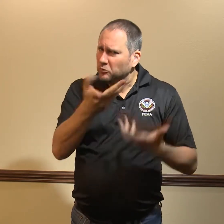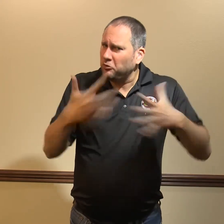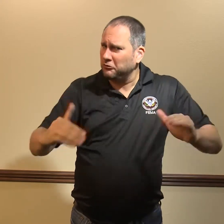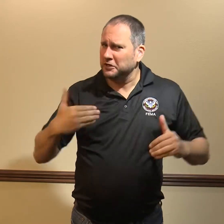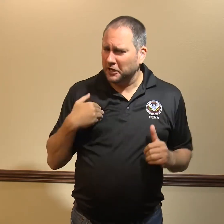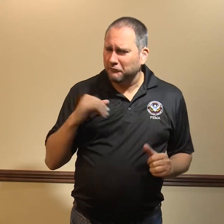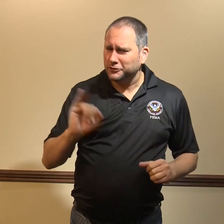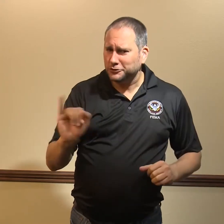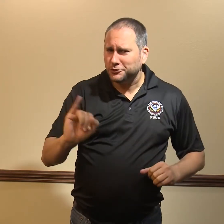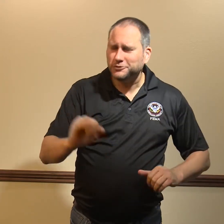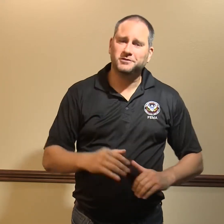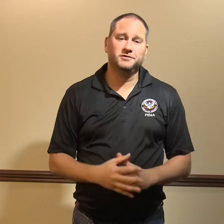insurance.